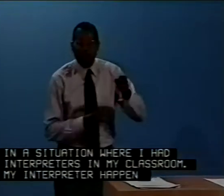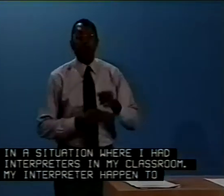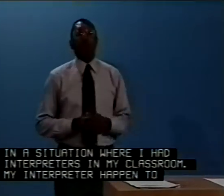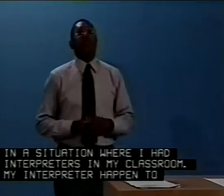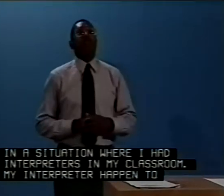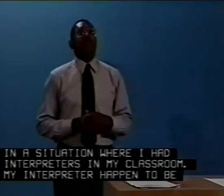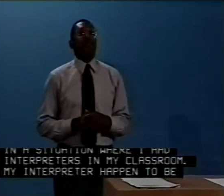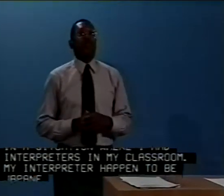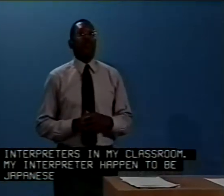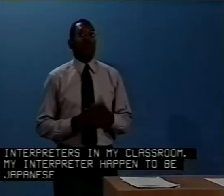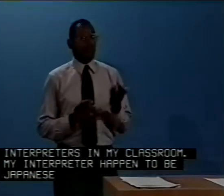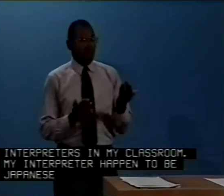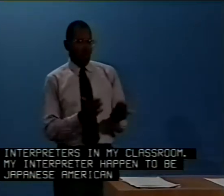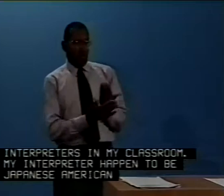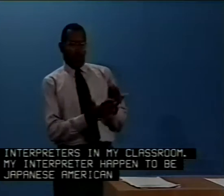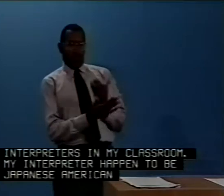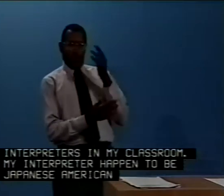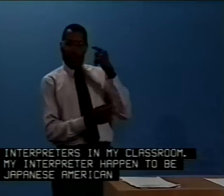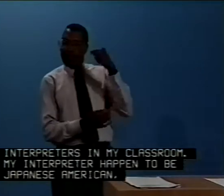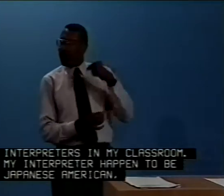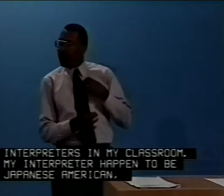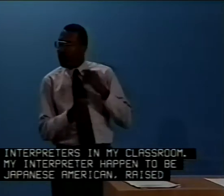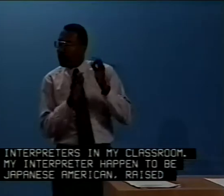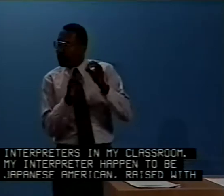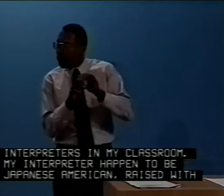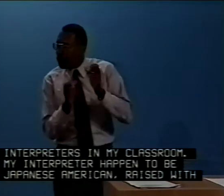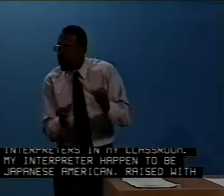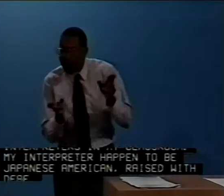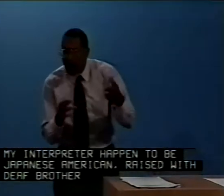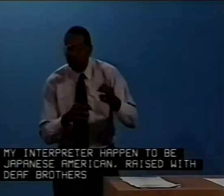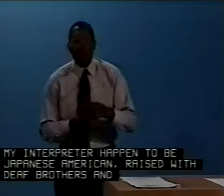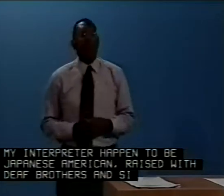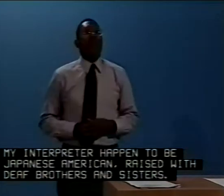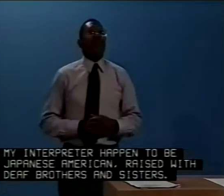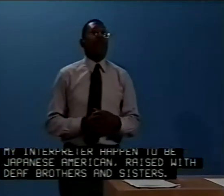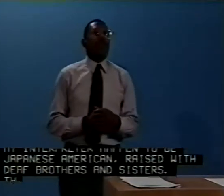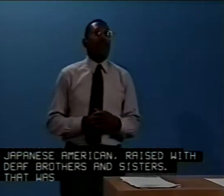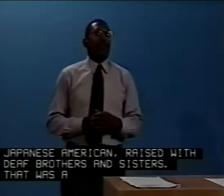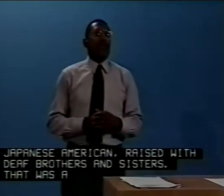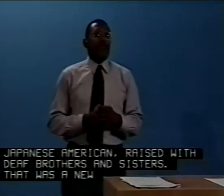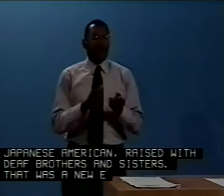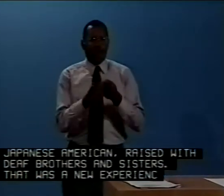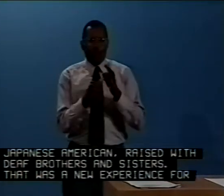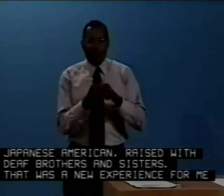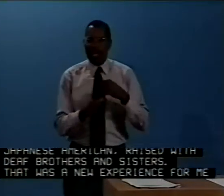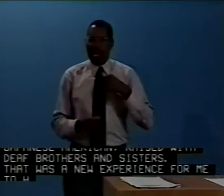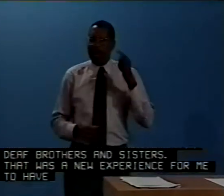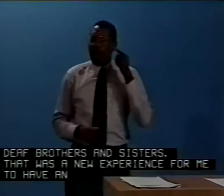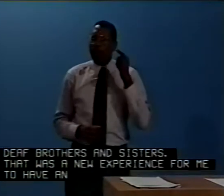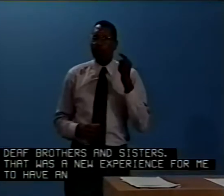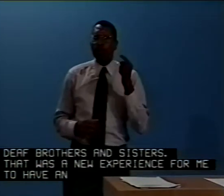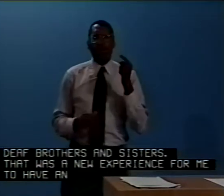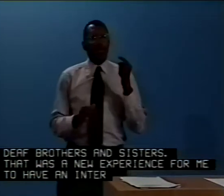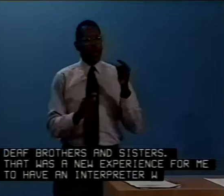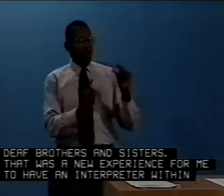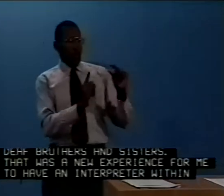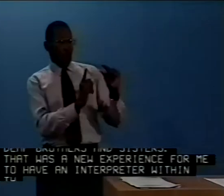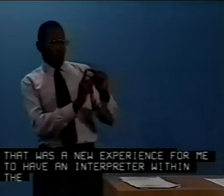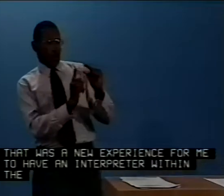raised with deaf brothers and sisters. That was a new experience for me, to have an interpreter within the classroom. It was the first time that I heard